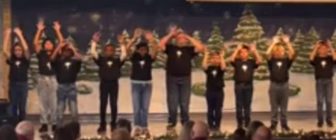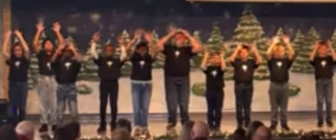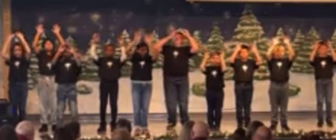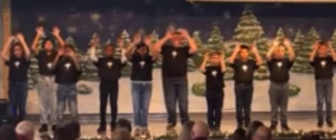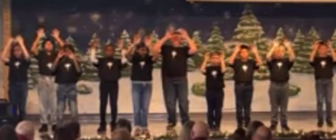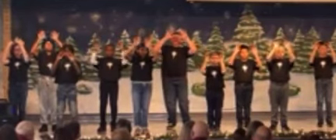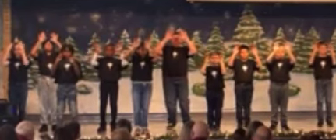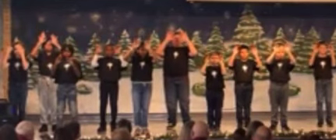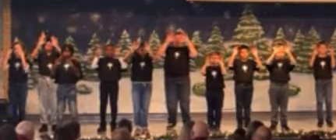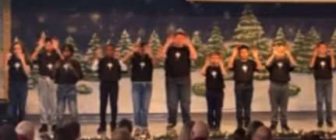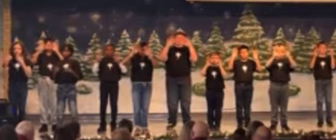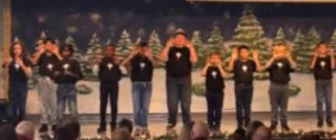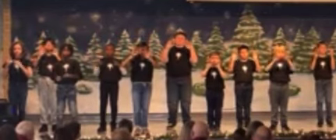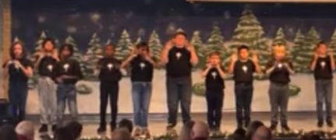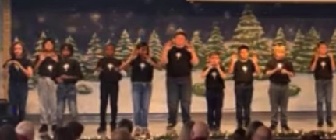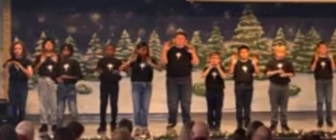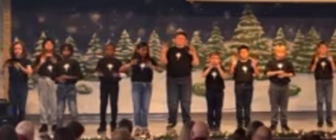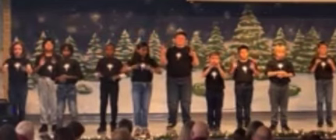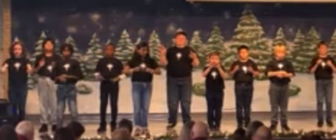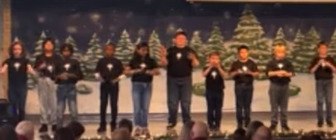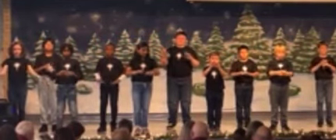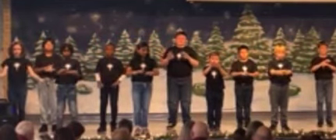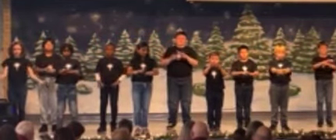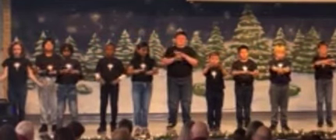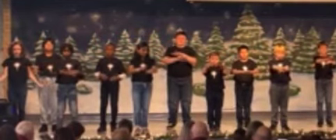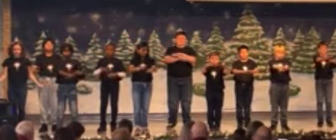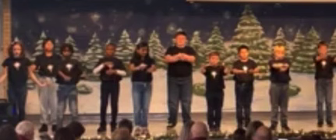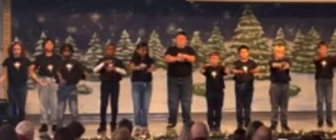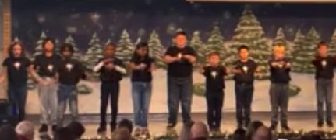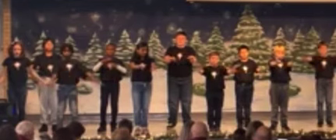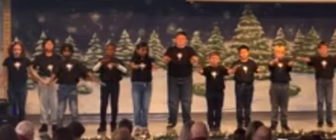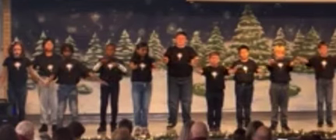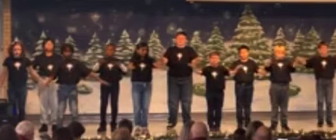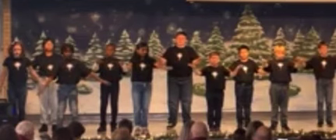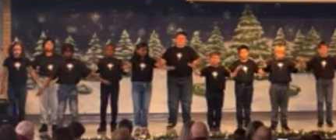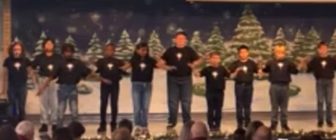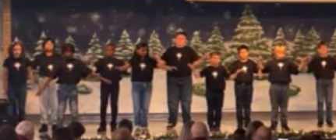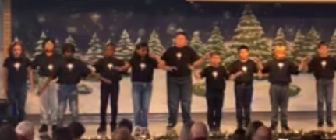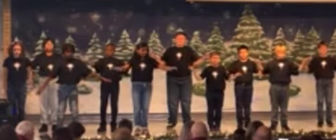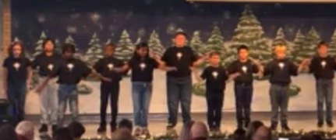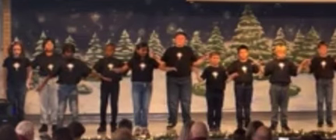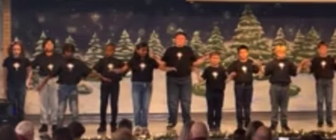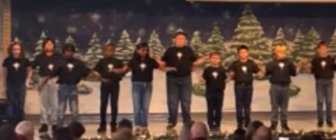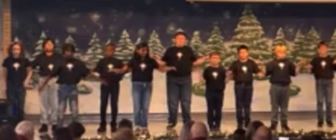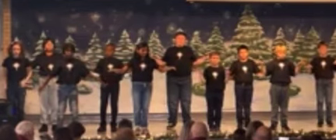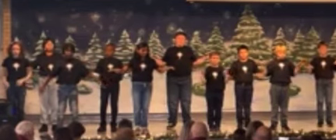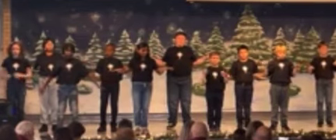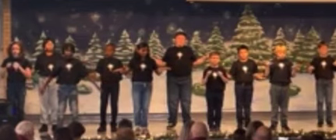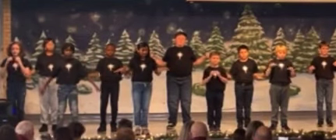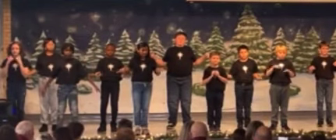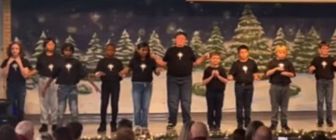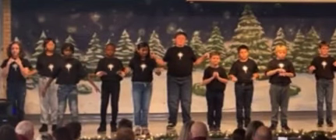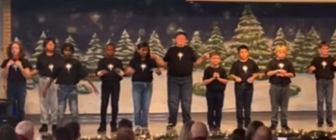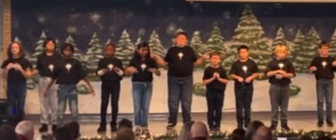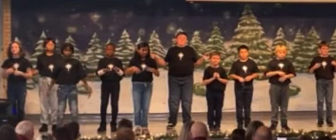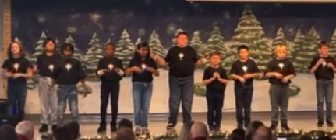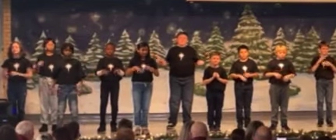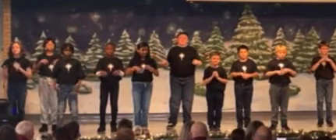stream from heaven, oh heaven, oh heaven, heaven.